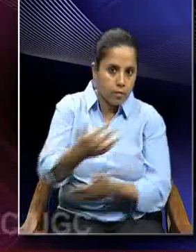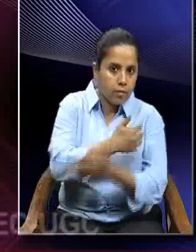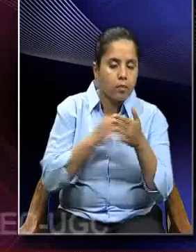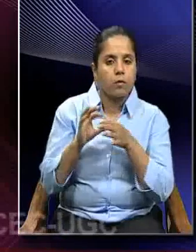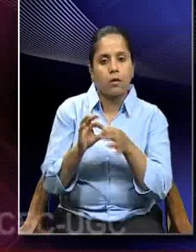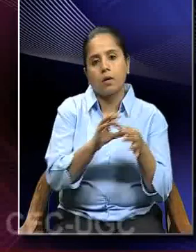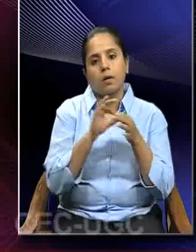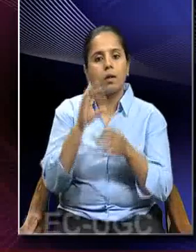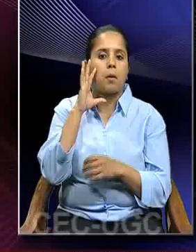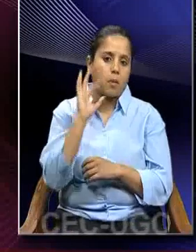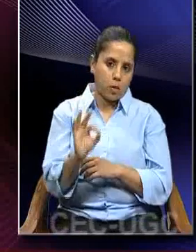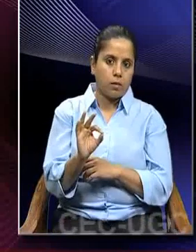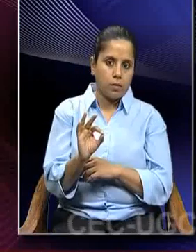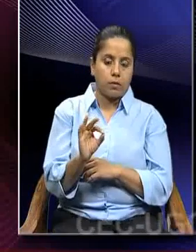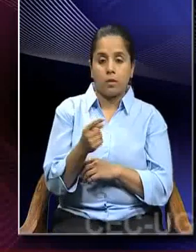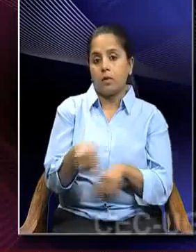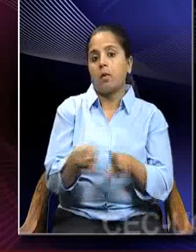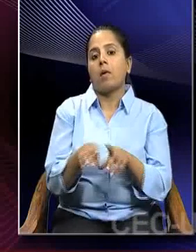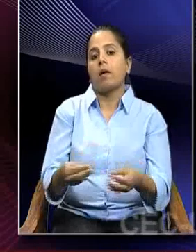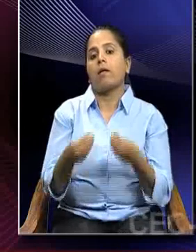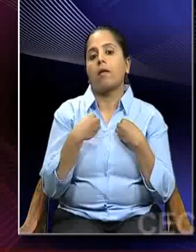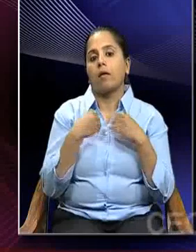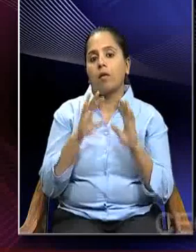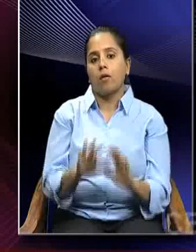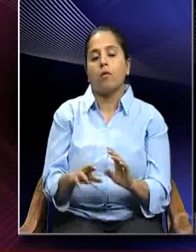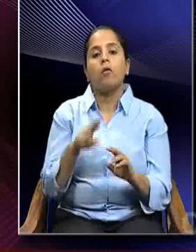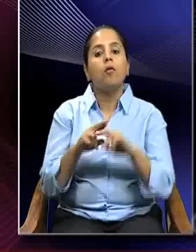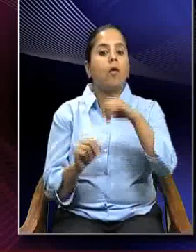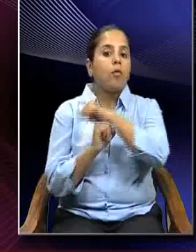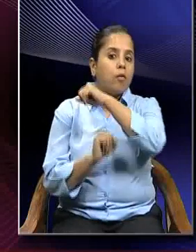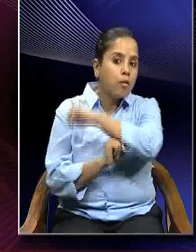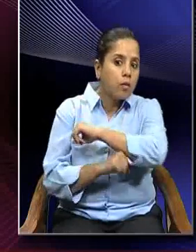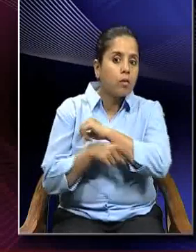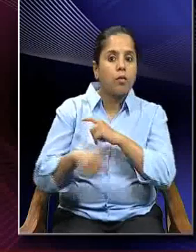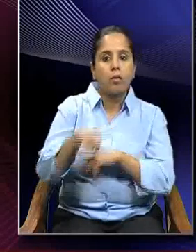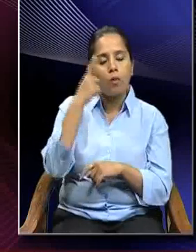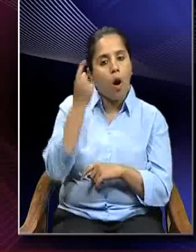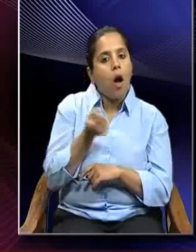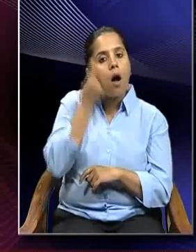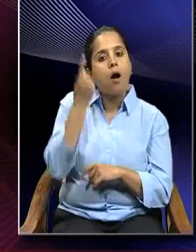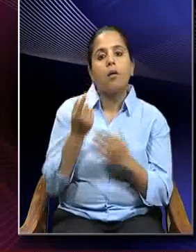interest. It also gives us a foundational premise for